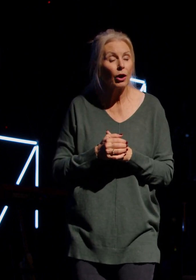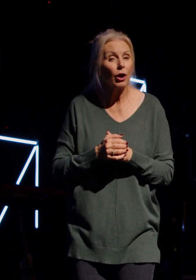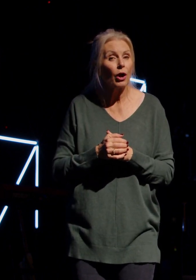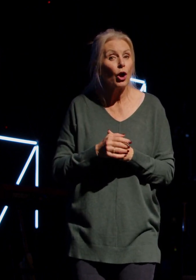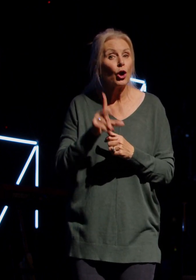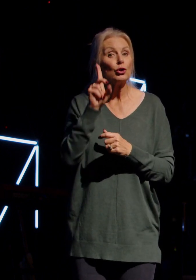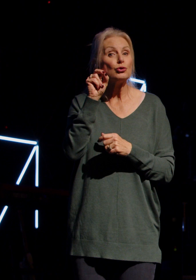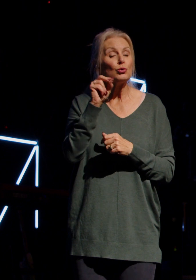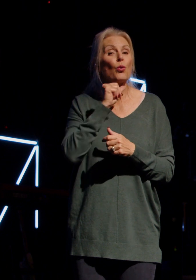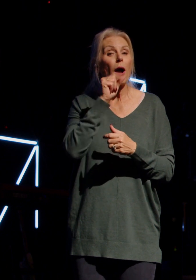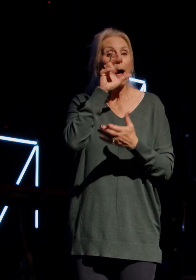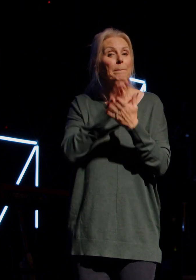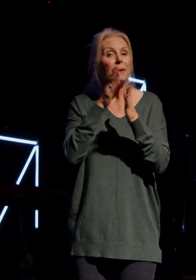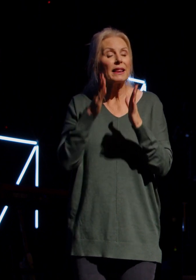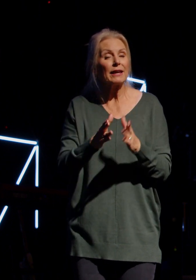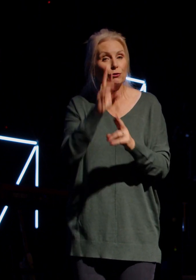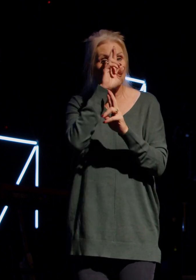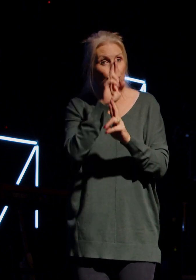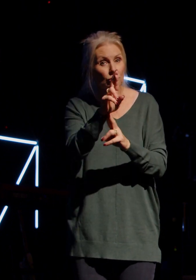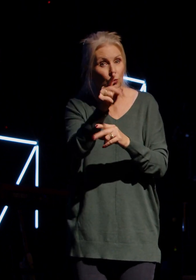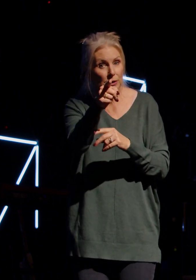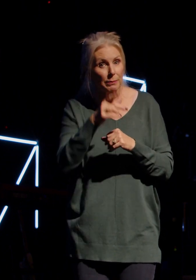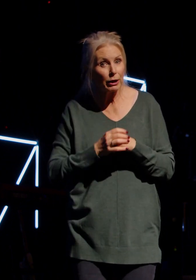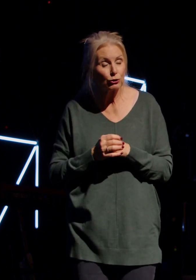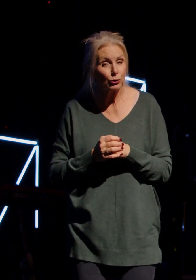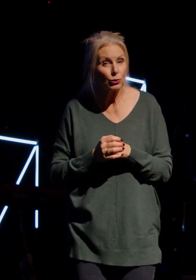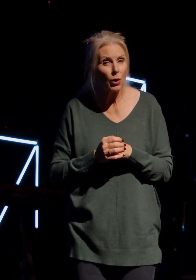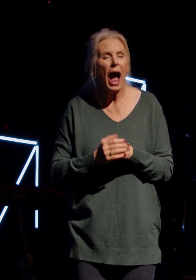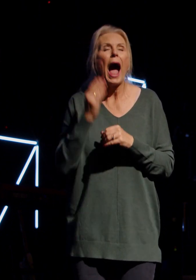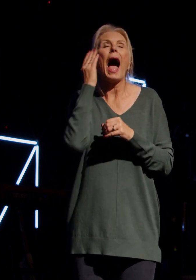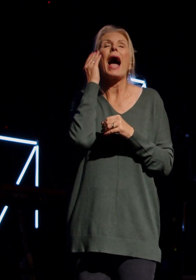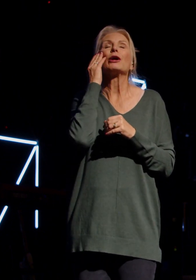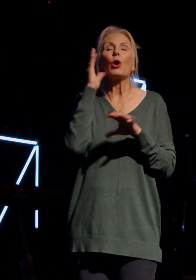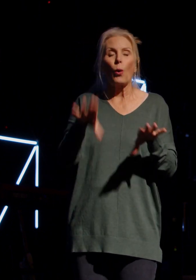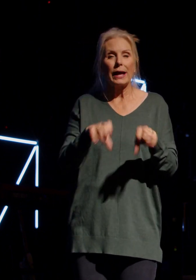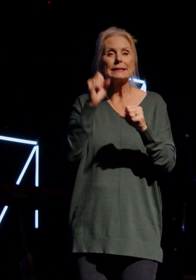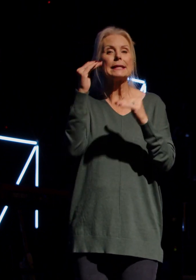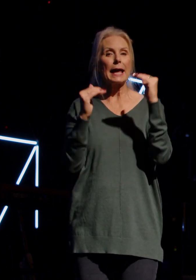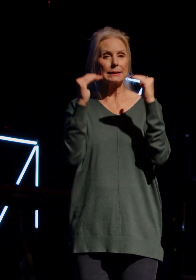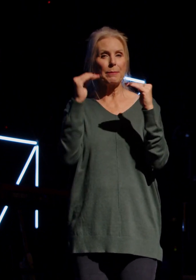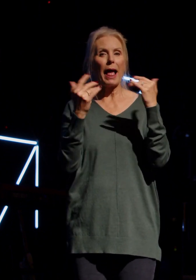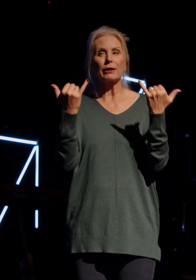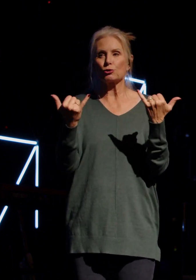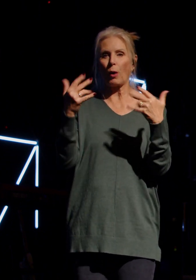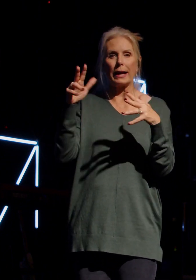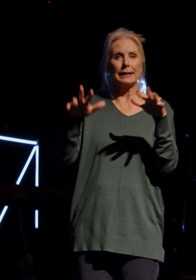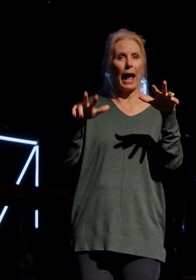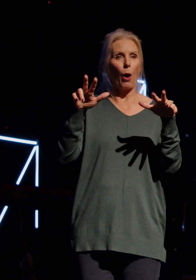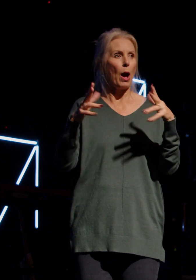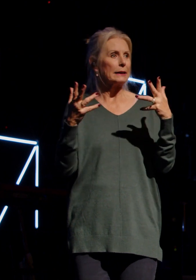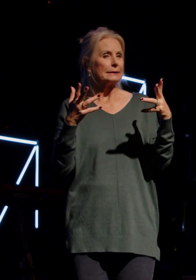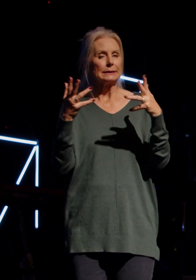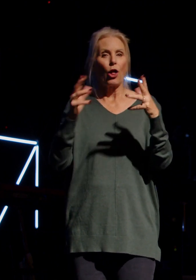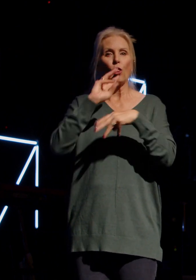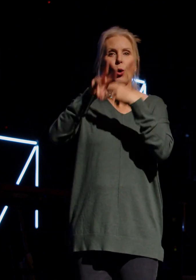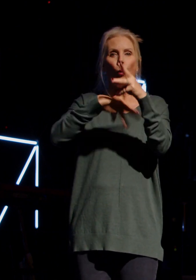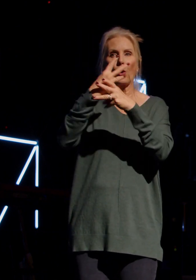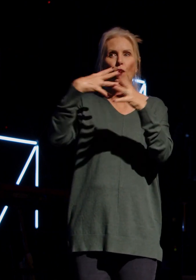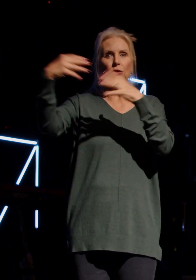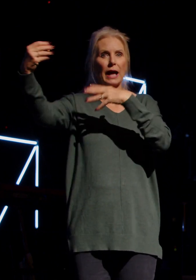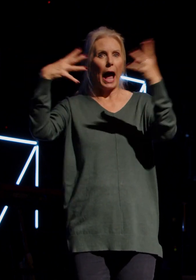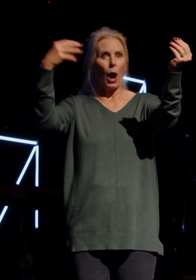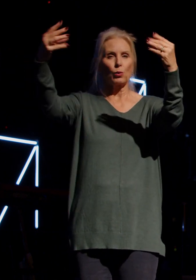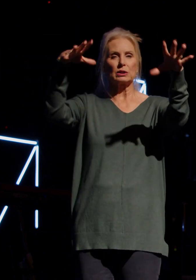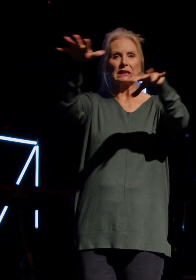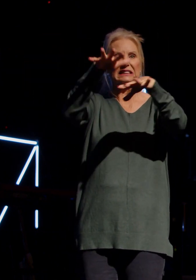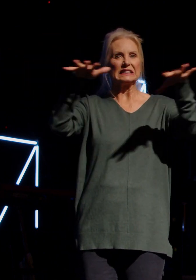you? Now, I know this takes balance for the church, especially in these times where the world's getting darker and darker and is pulling away